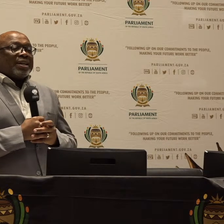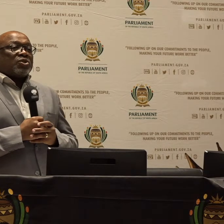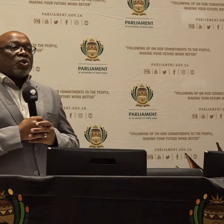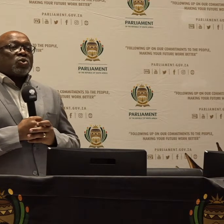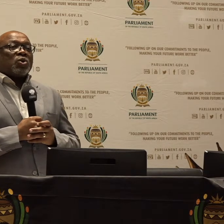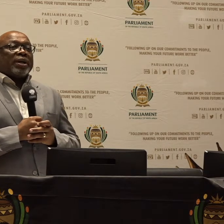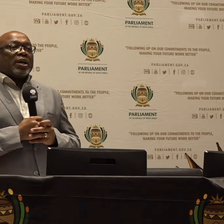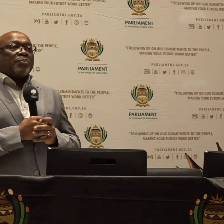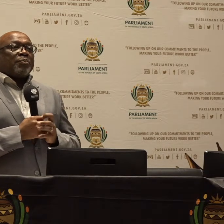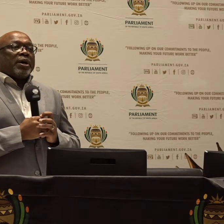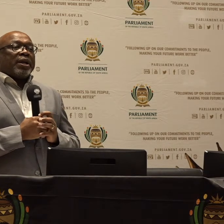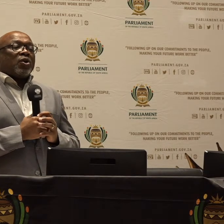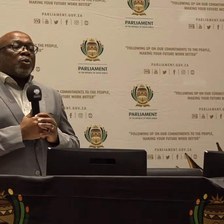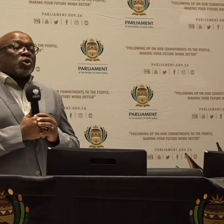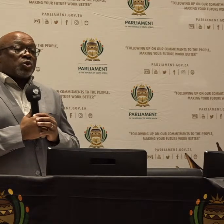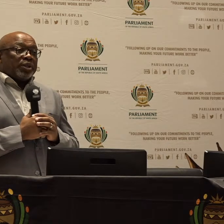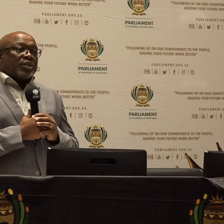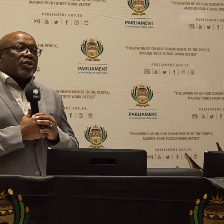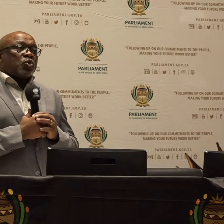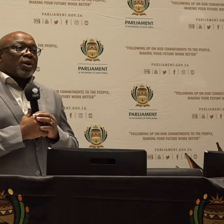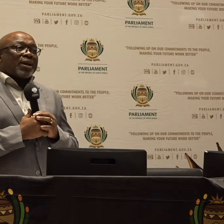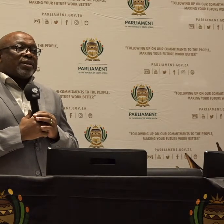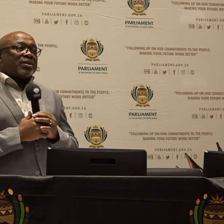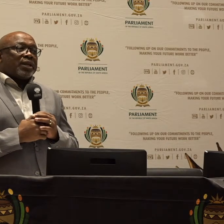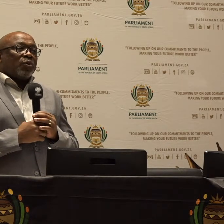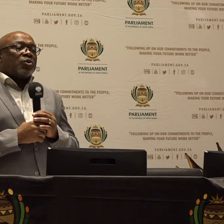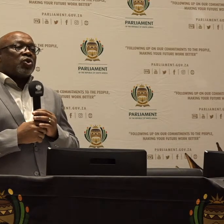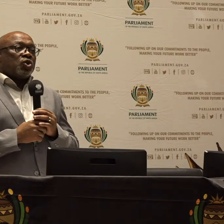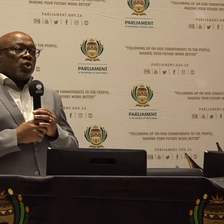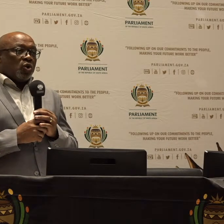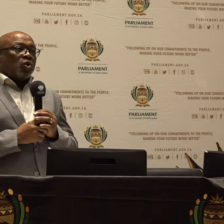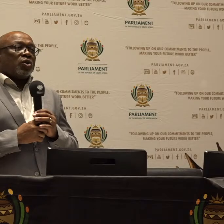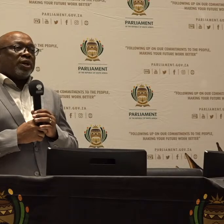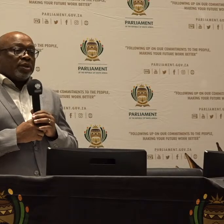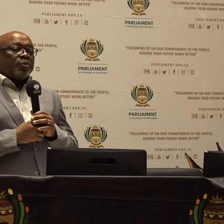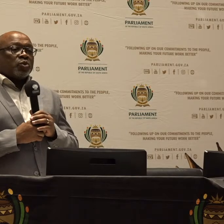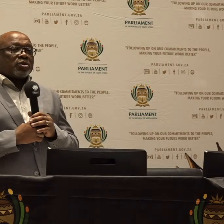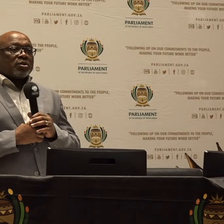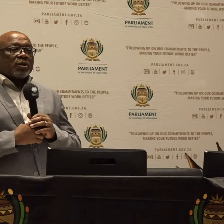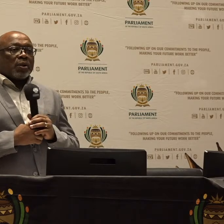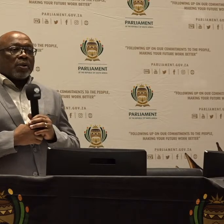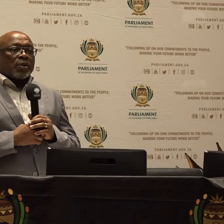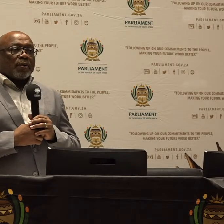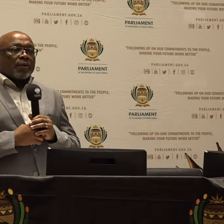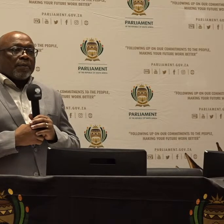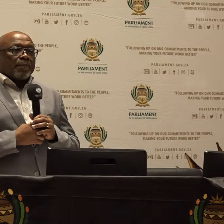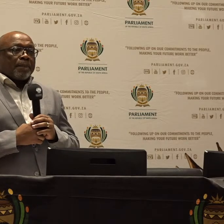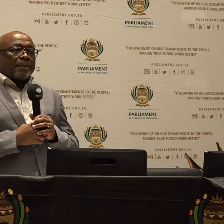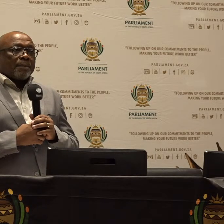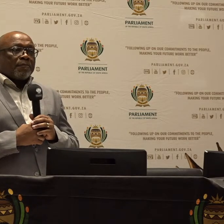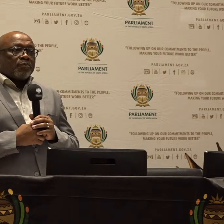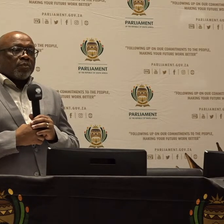there is also an opportunity to write down your inputs